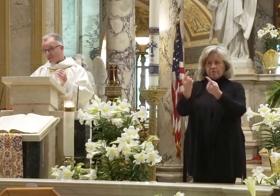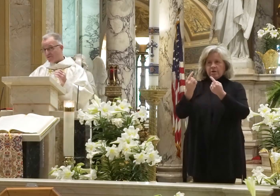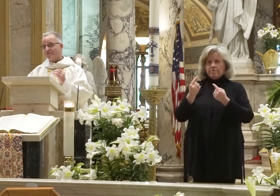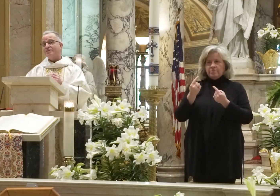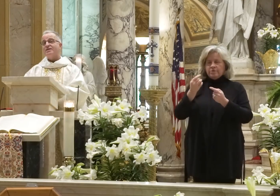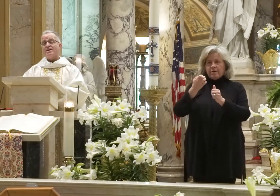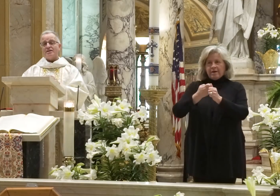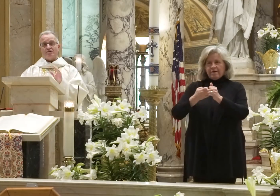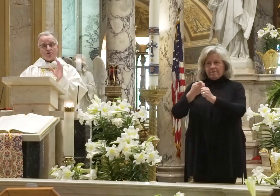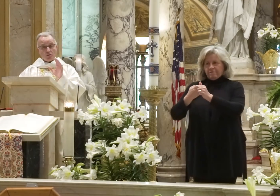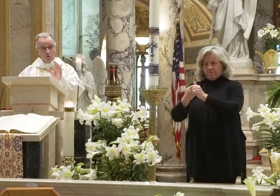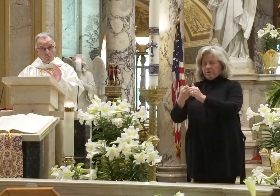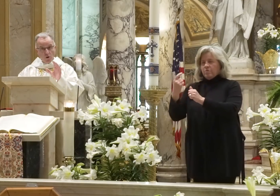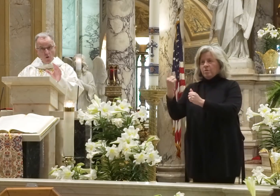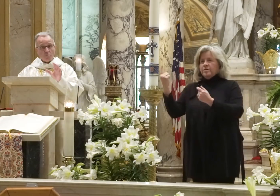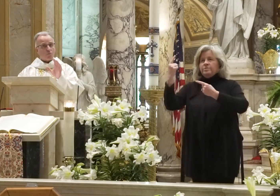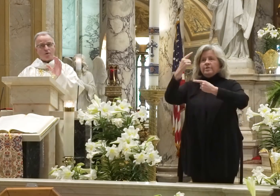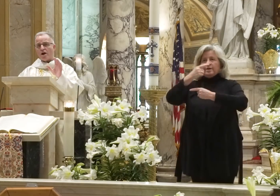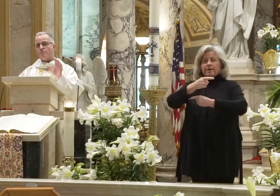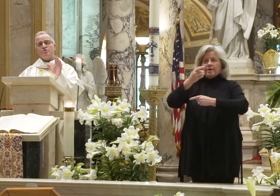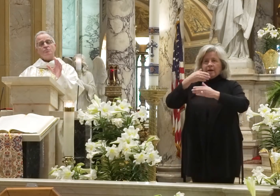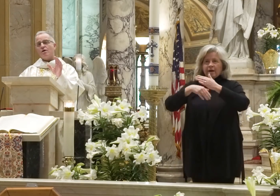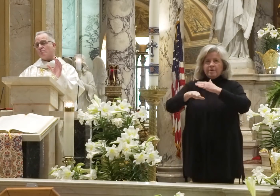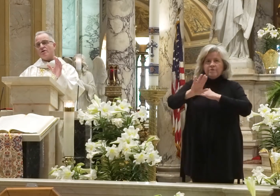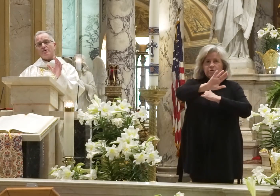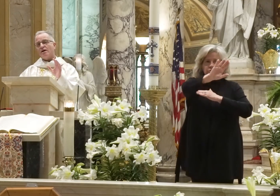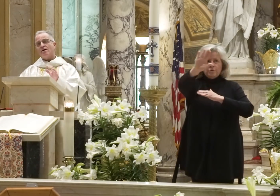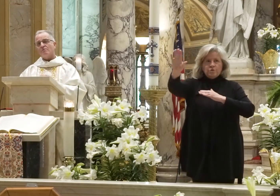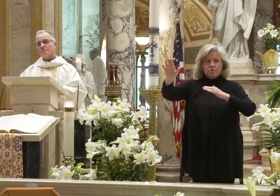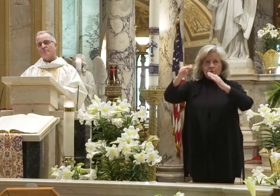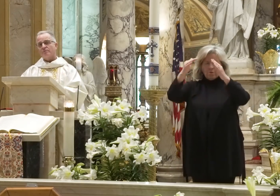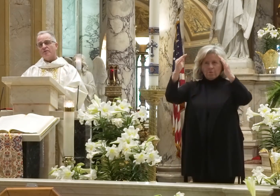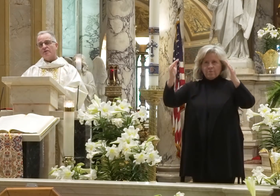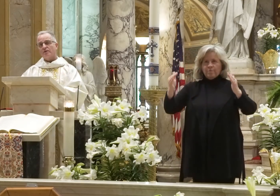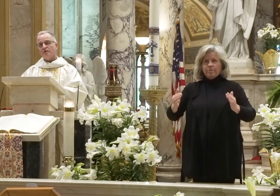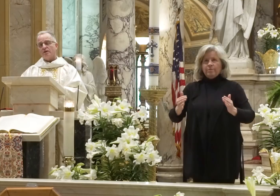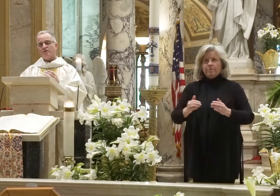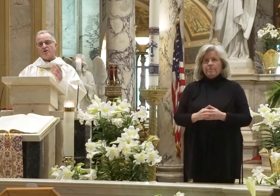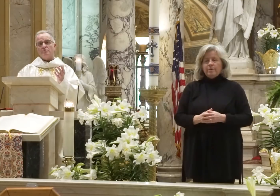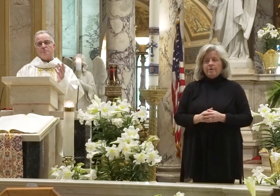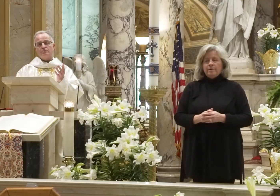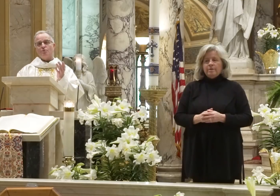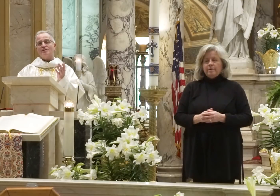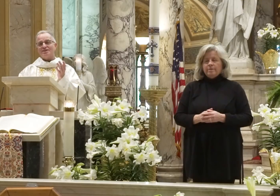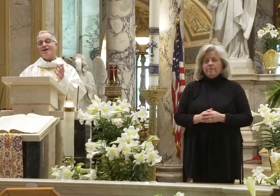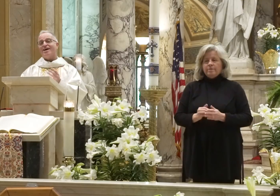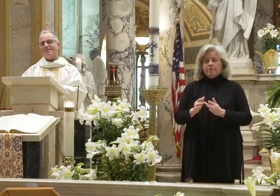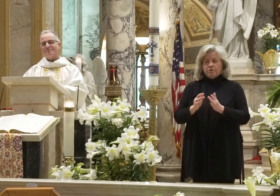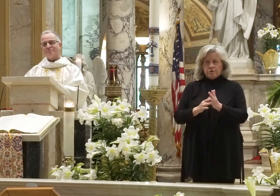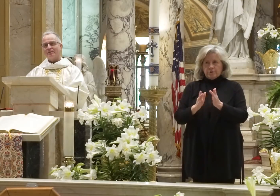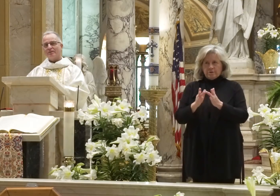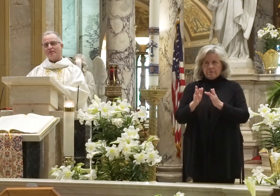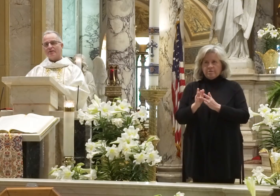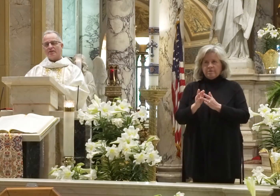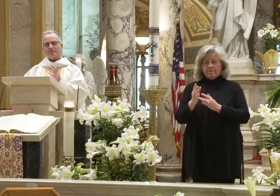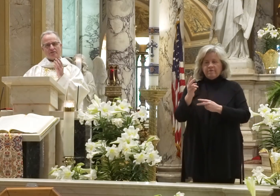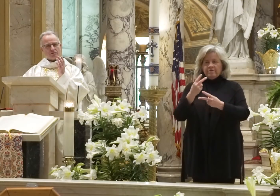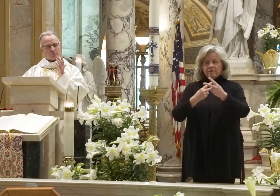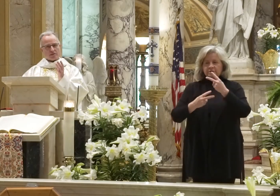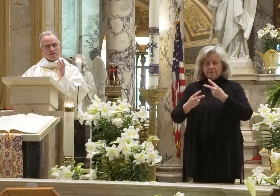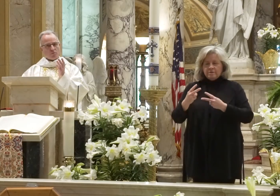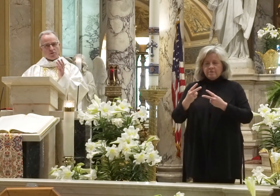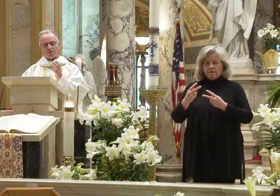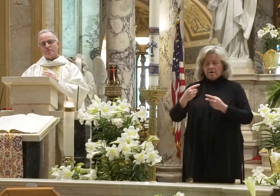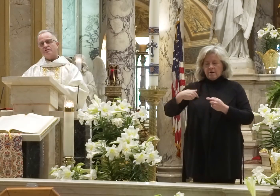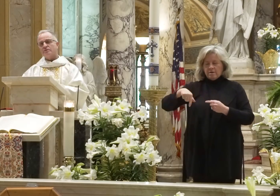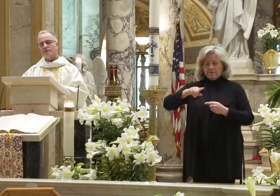and particularly today into your own home or wherever you are right now. And he comes before you today, and he says